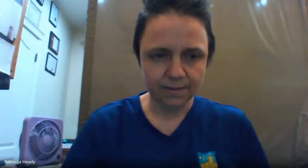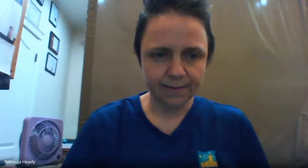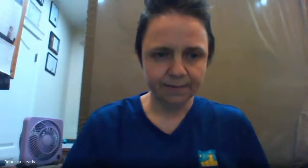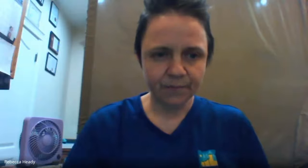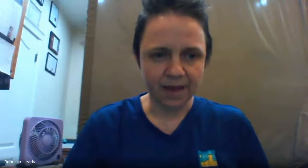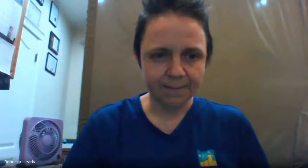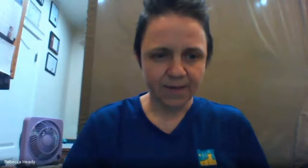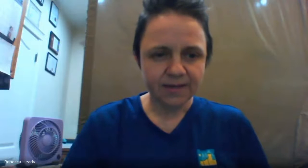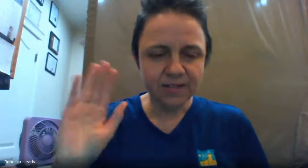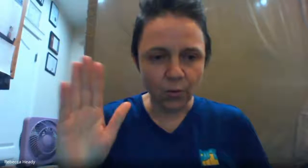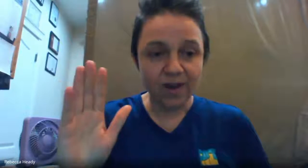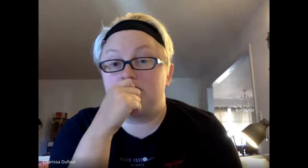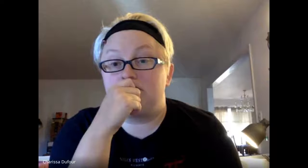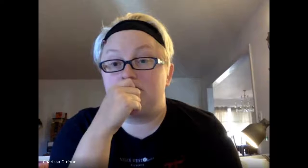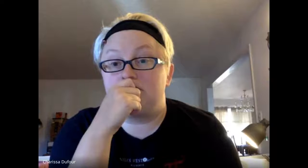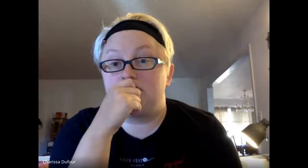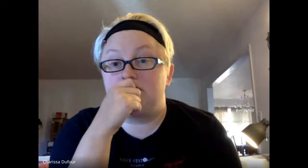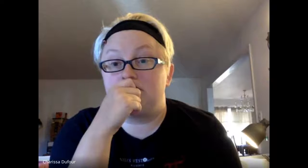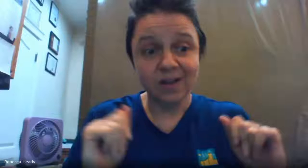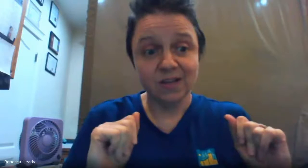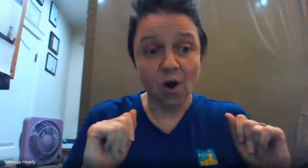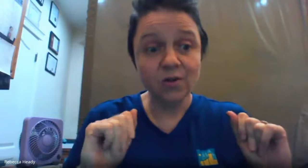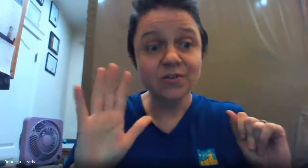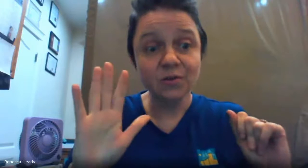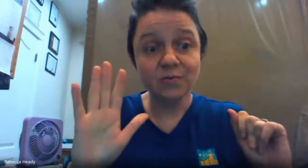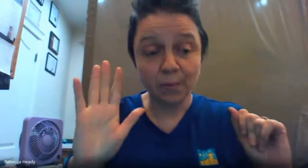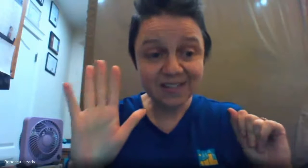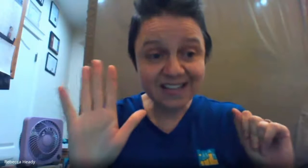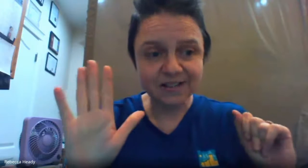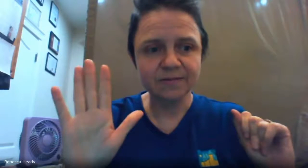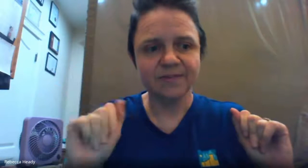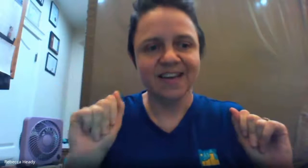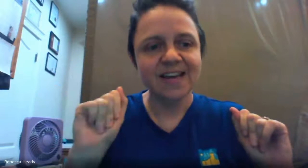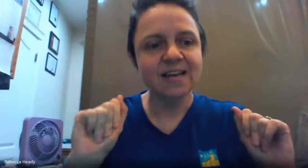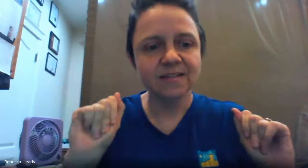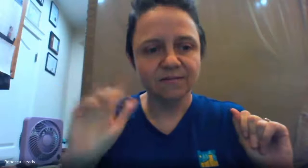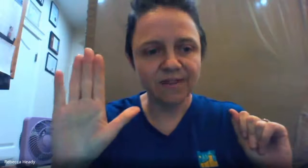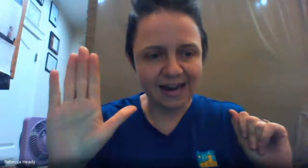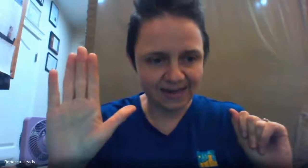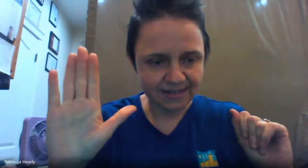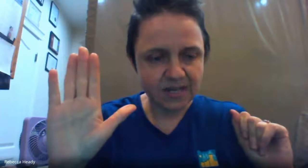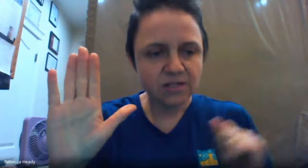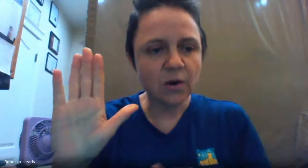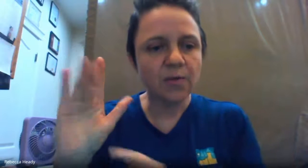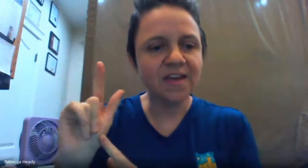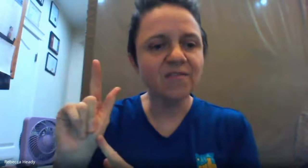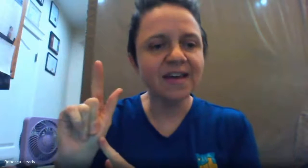Yeah. So cool. All you do for possessive is flat hand. So think of it, this is a